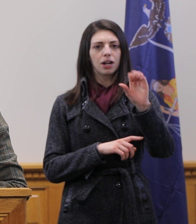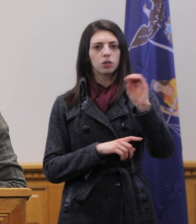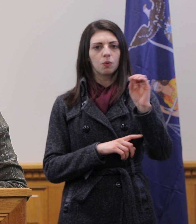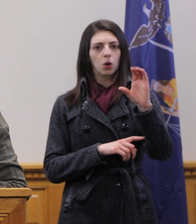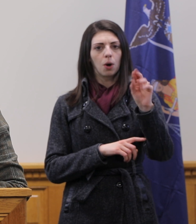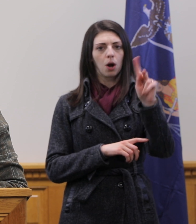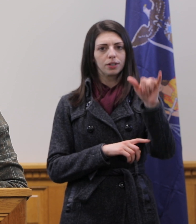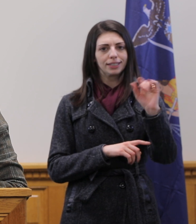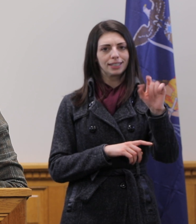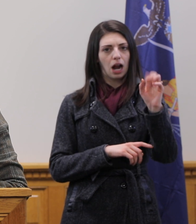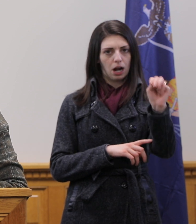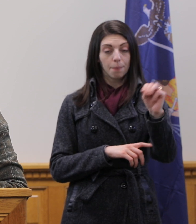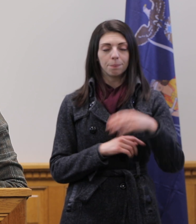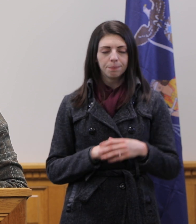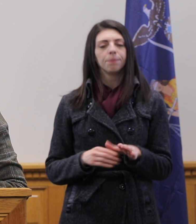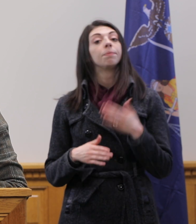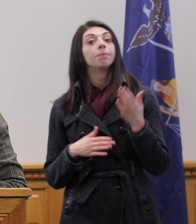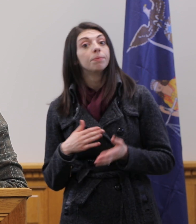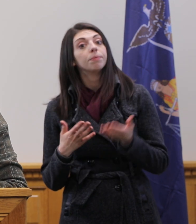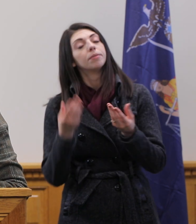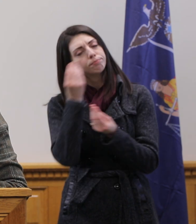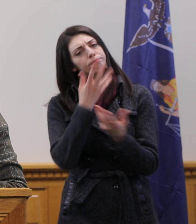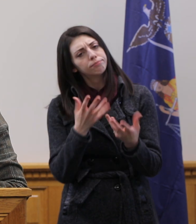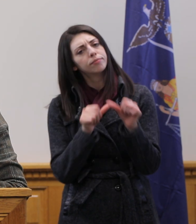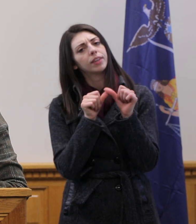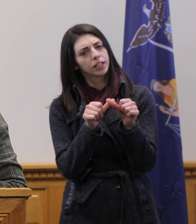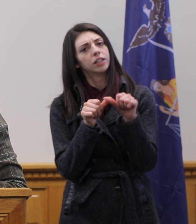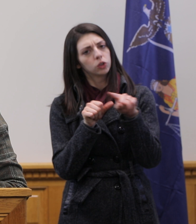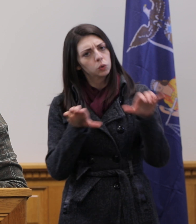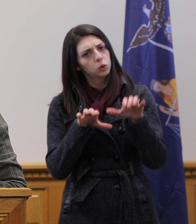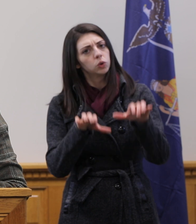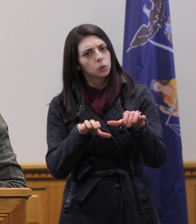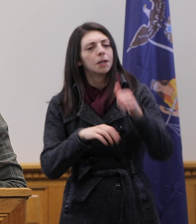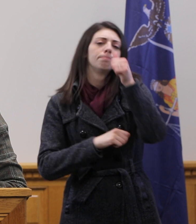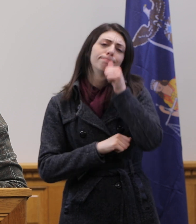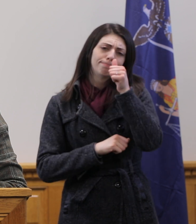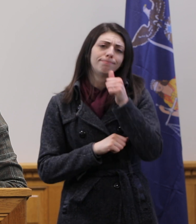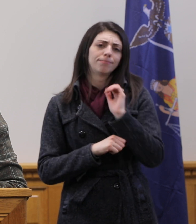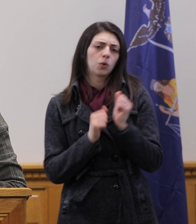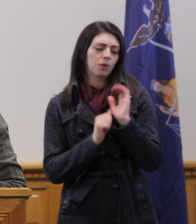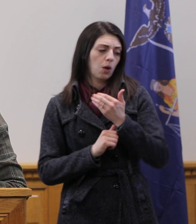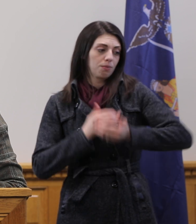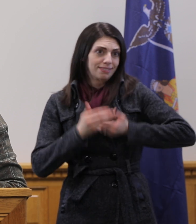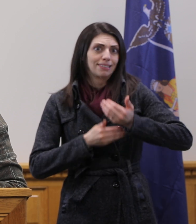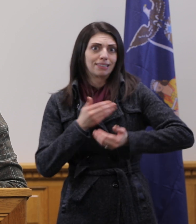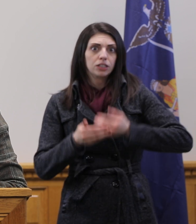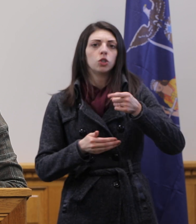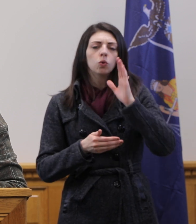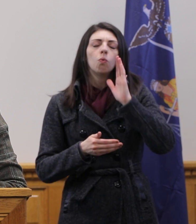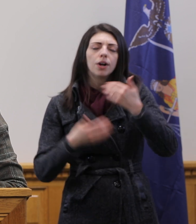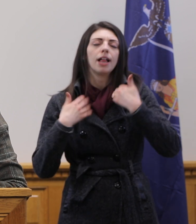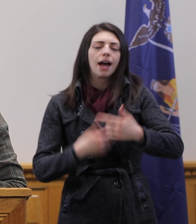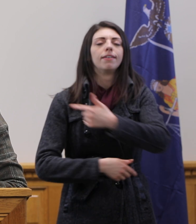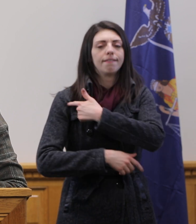ofa@oswegocounty.com. In closing, I want to say, continue doing what you're doing and have patience with the process. You will receive your